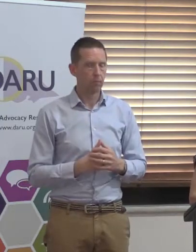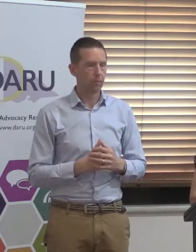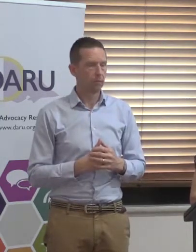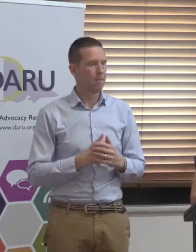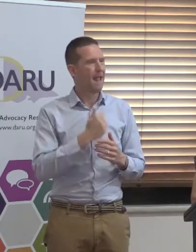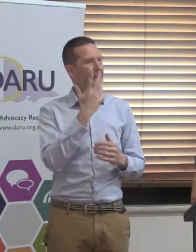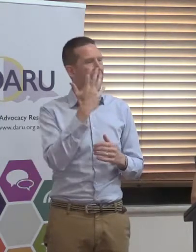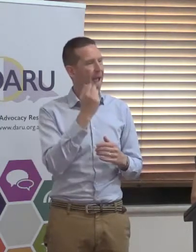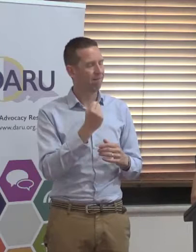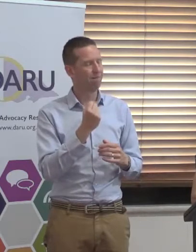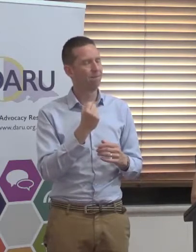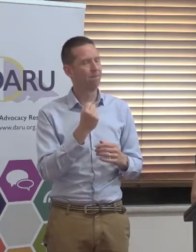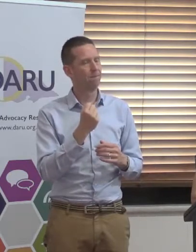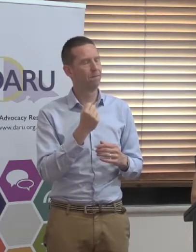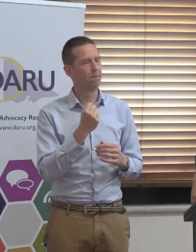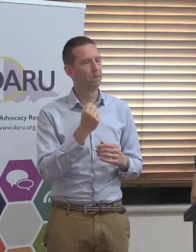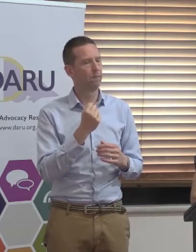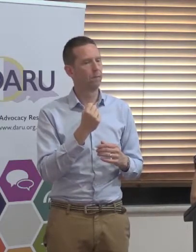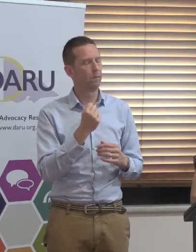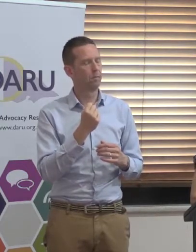was a keenness on